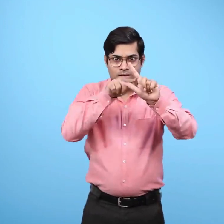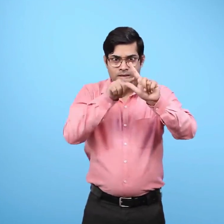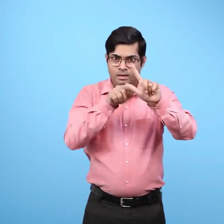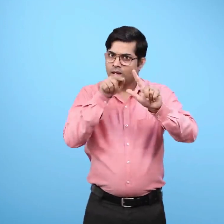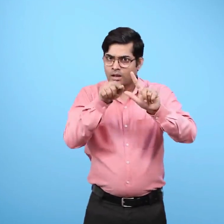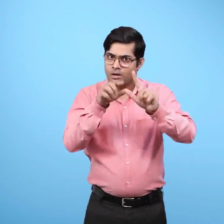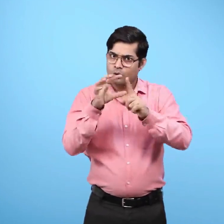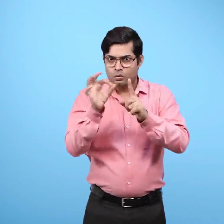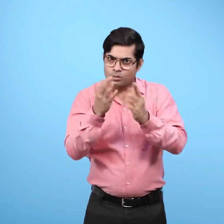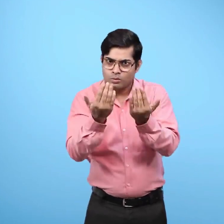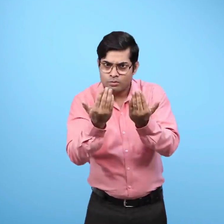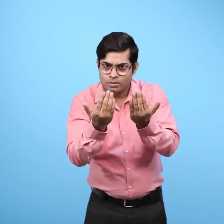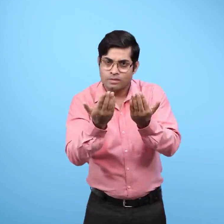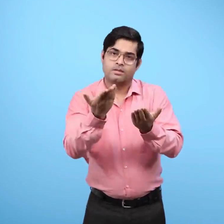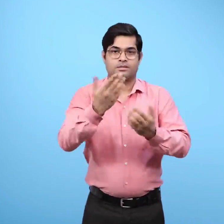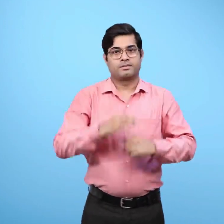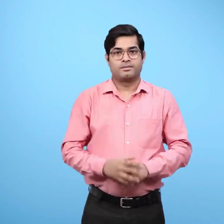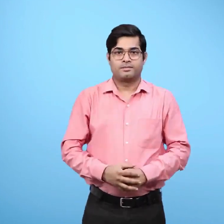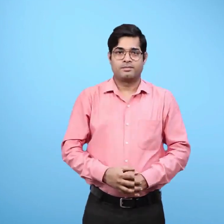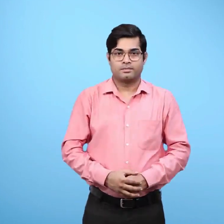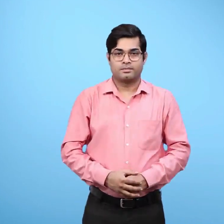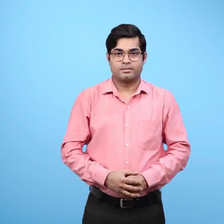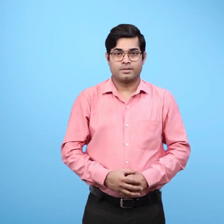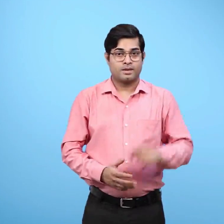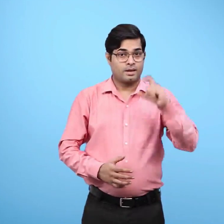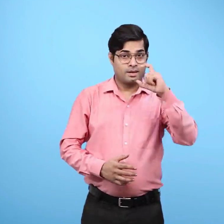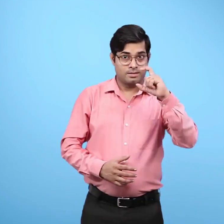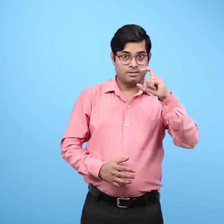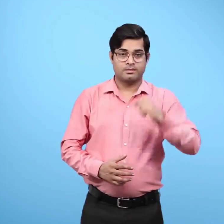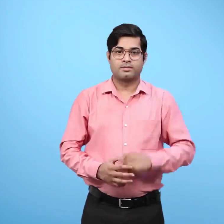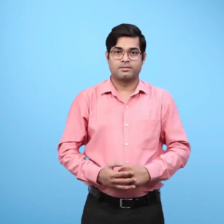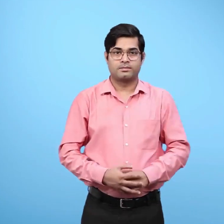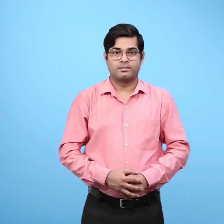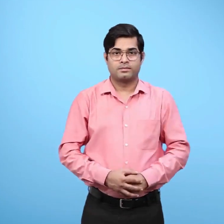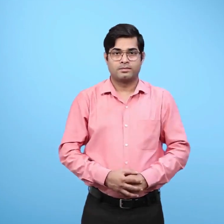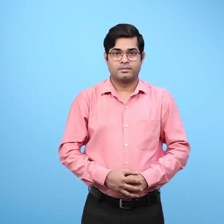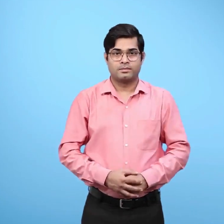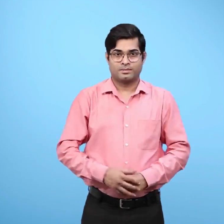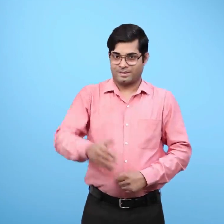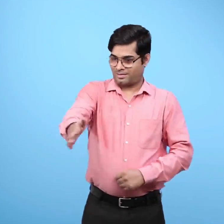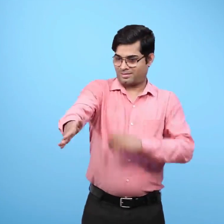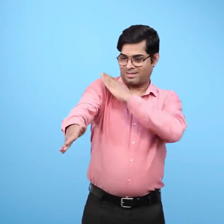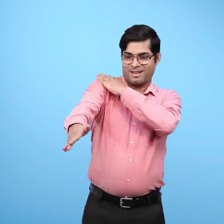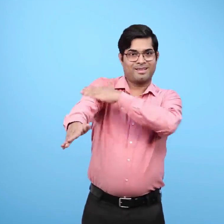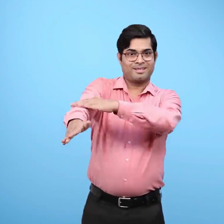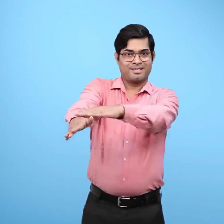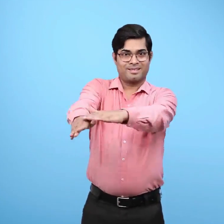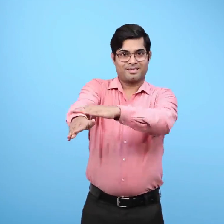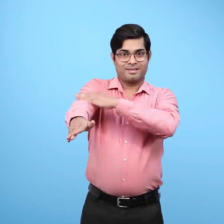leg. C. An angle more than a